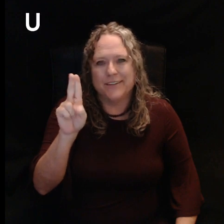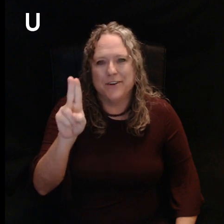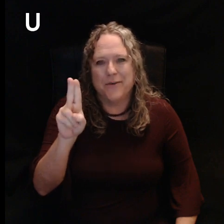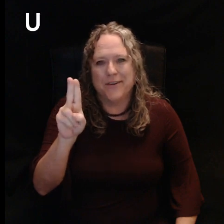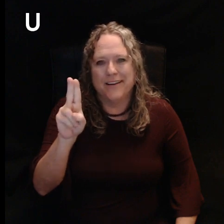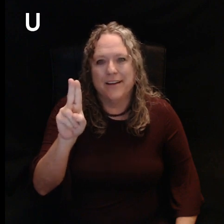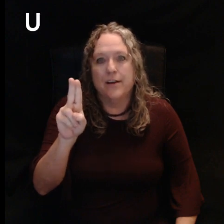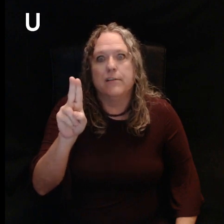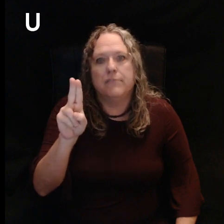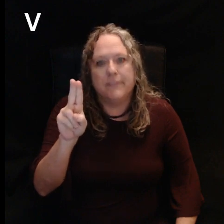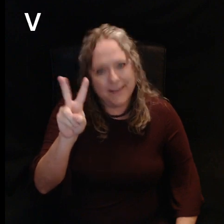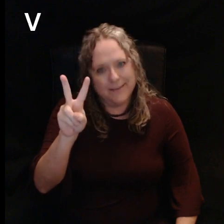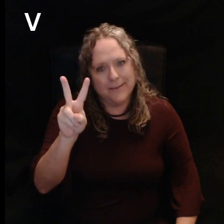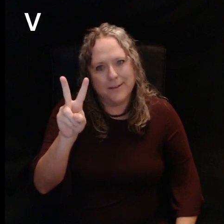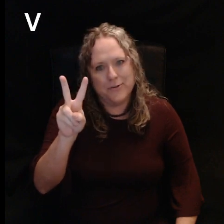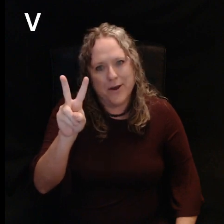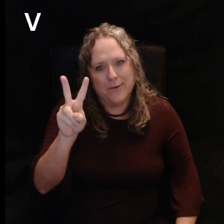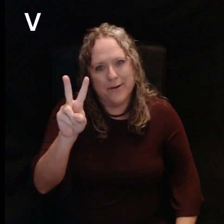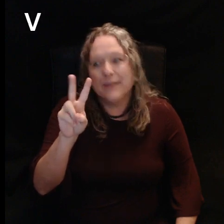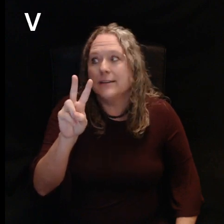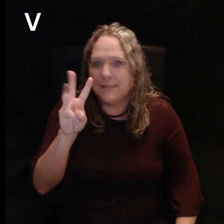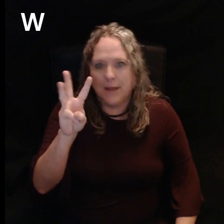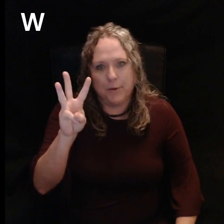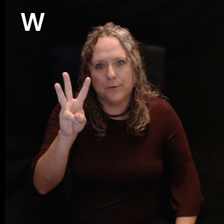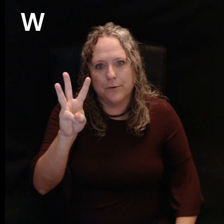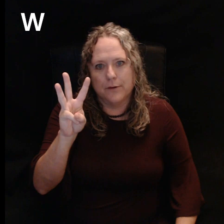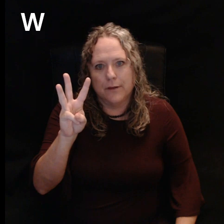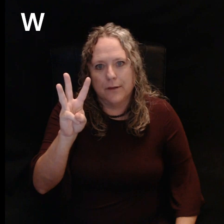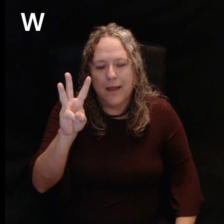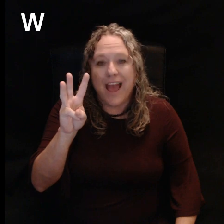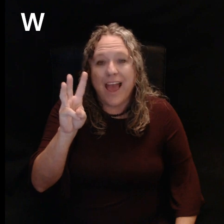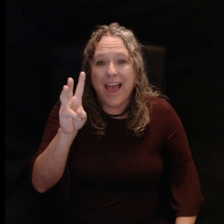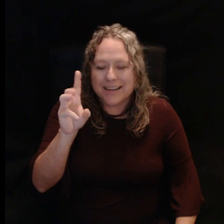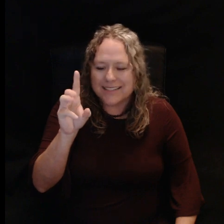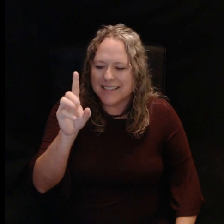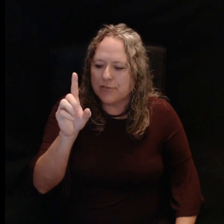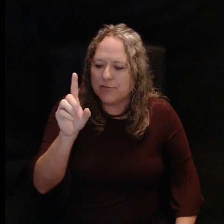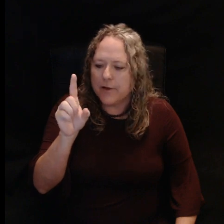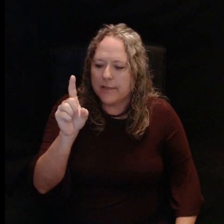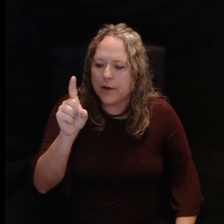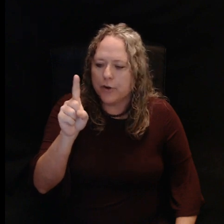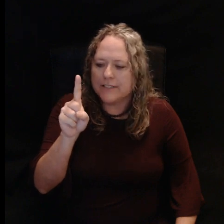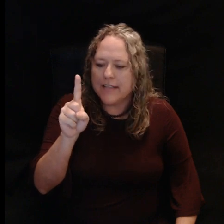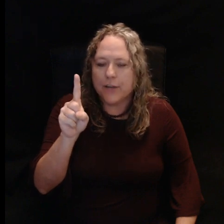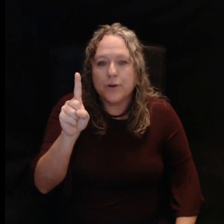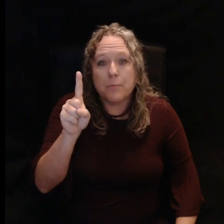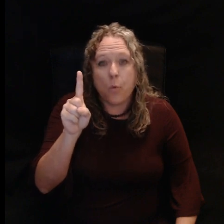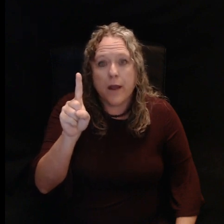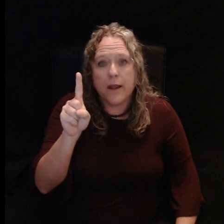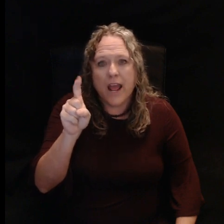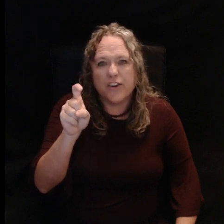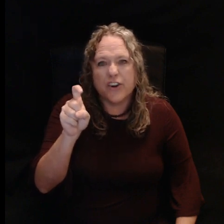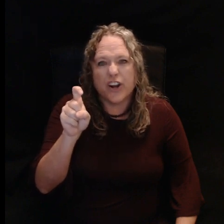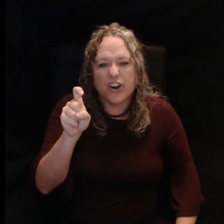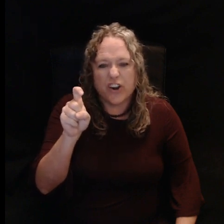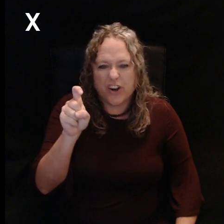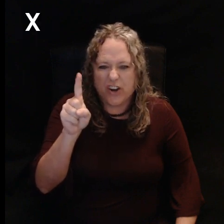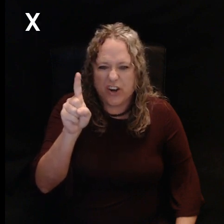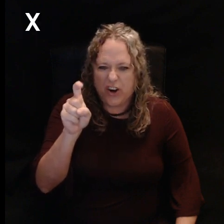know. V, you know. W. X is a fun letter. You're going to take your number 1 and you're going to curl